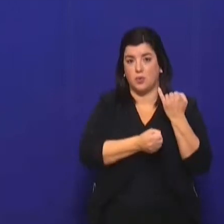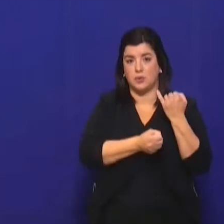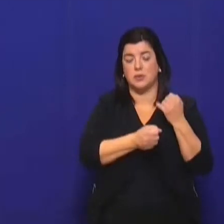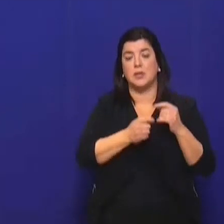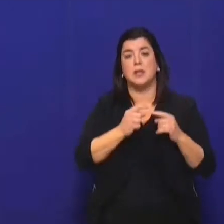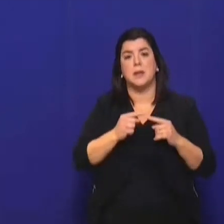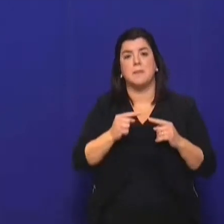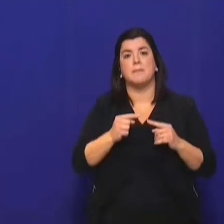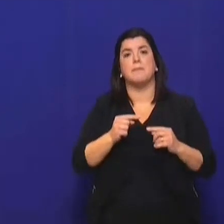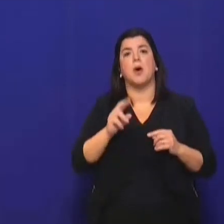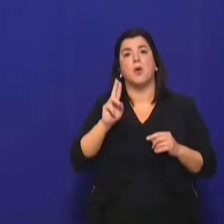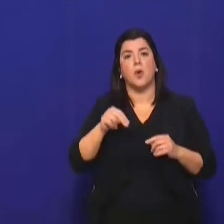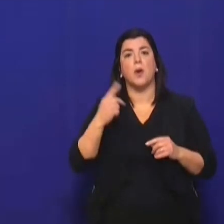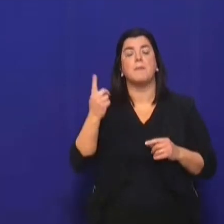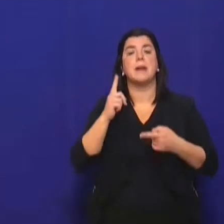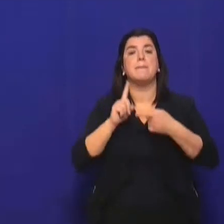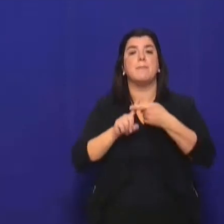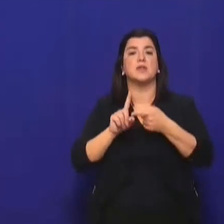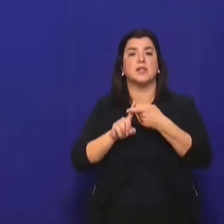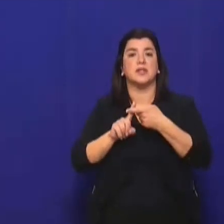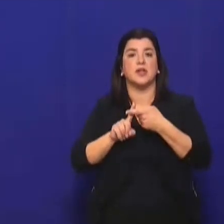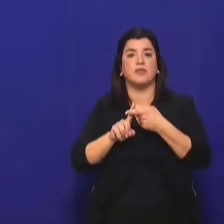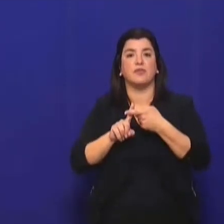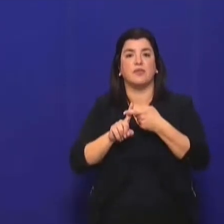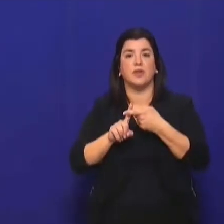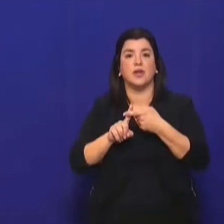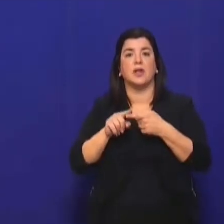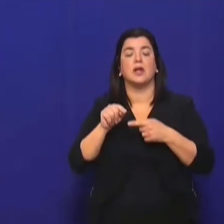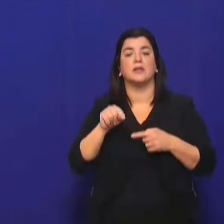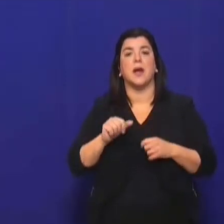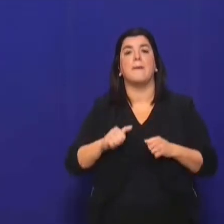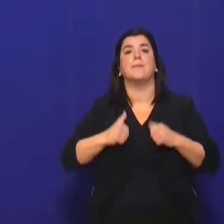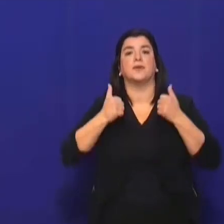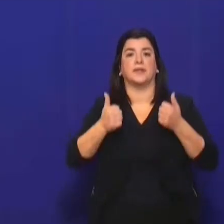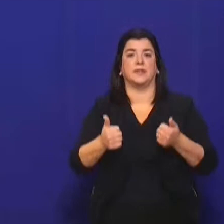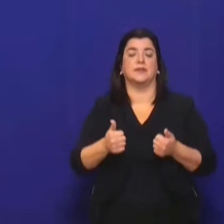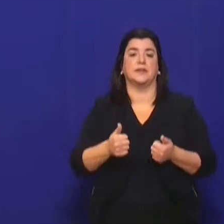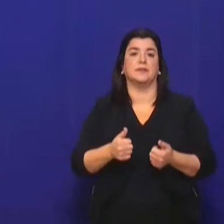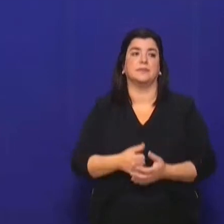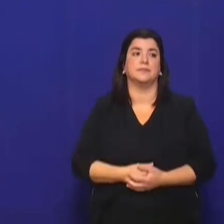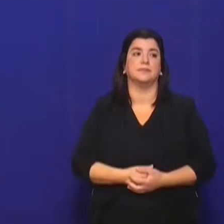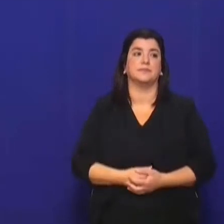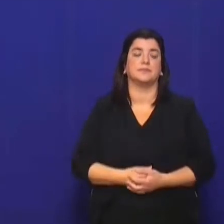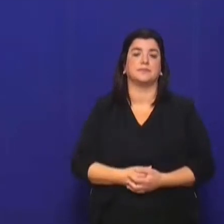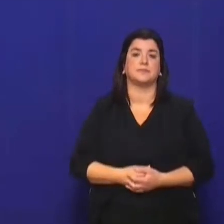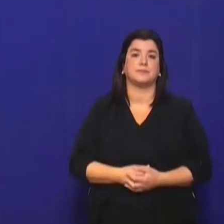dawk in-nies li huma pożittivi propju importanti li ddaħlu din l-app.